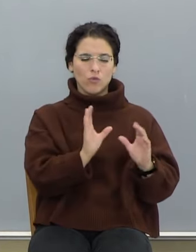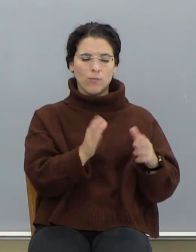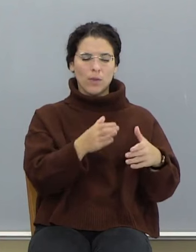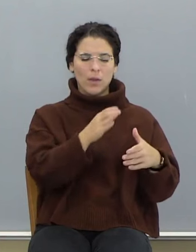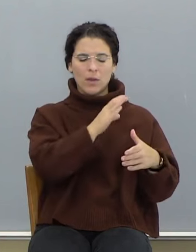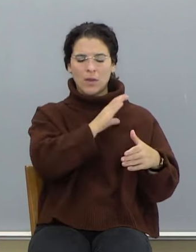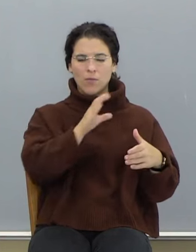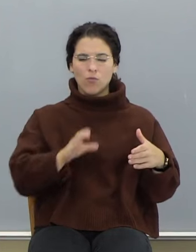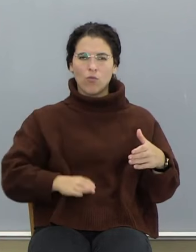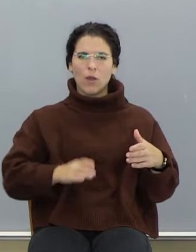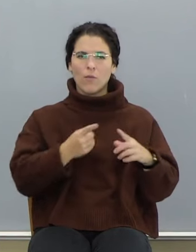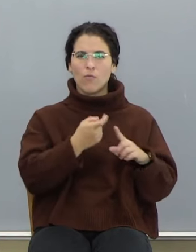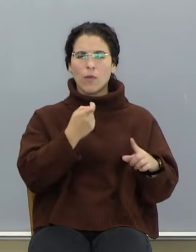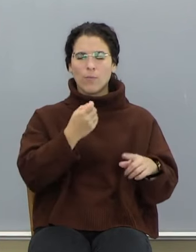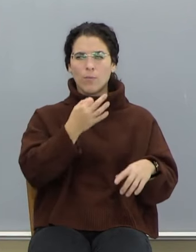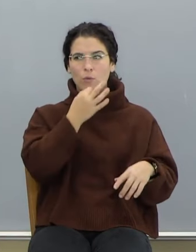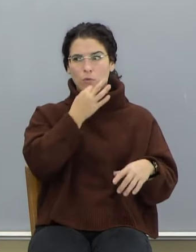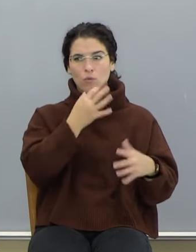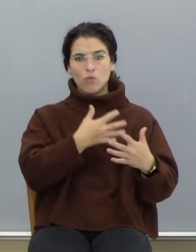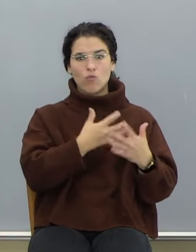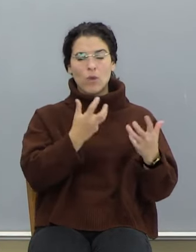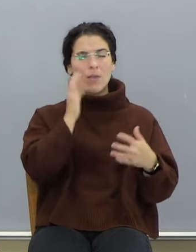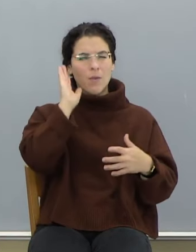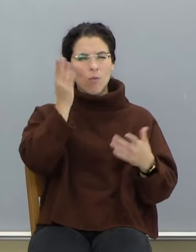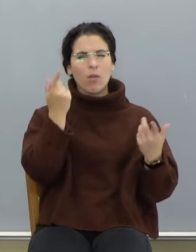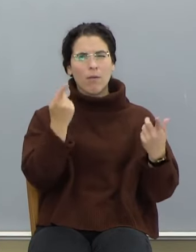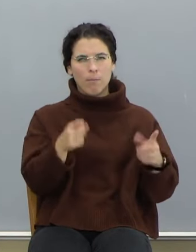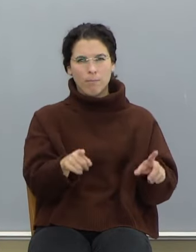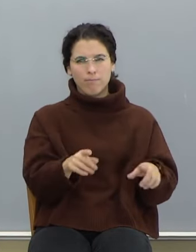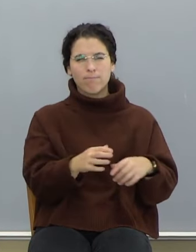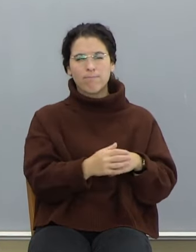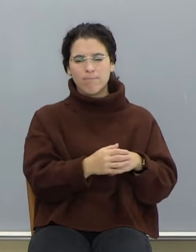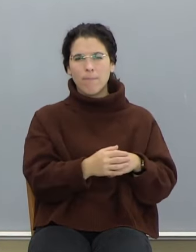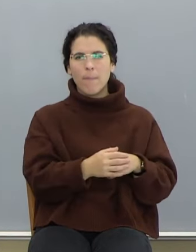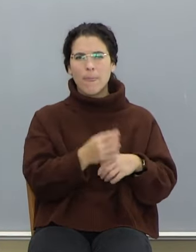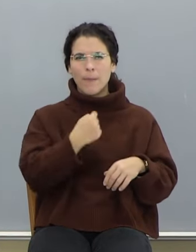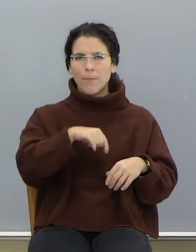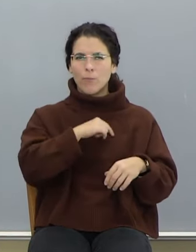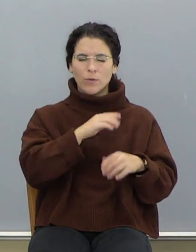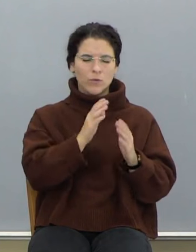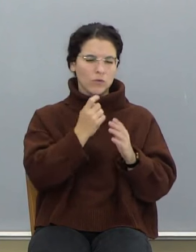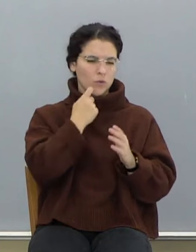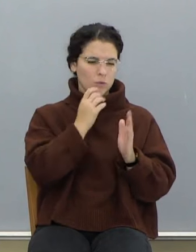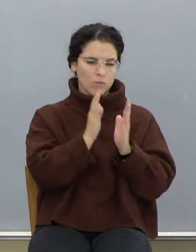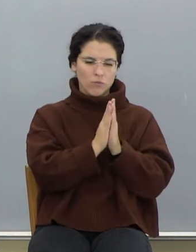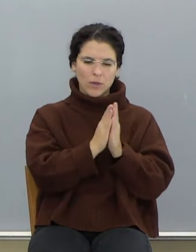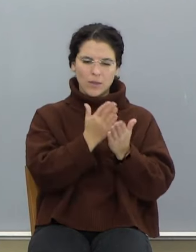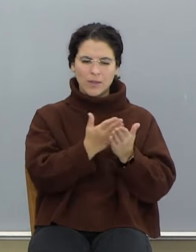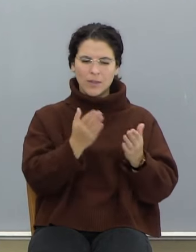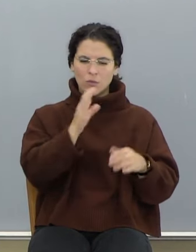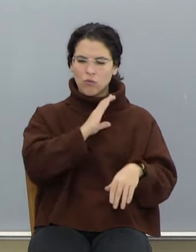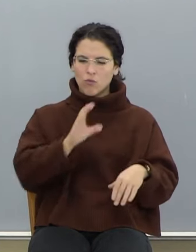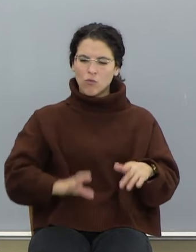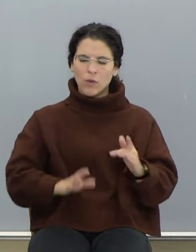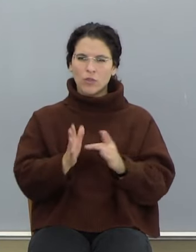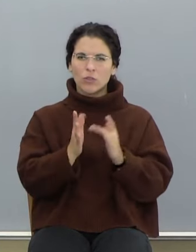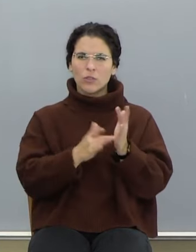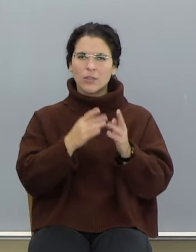the impending wrath that is to come. And we just pray these things in Christ Jesus' name.